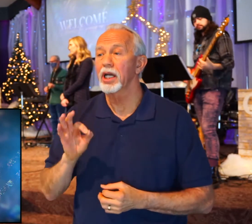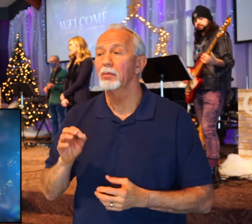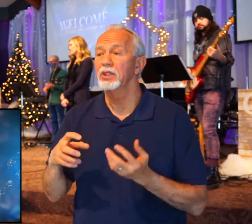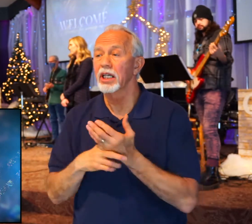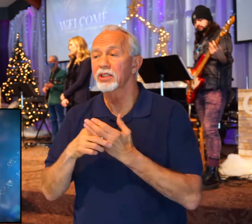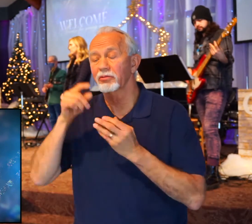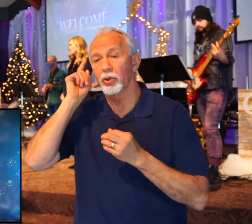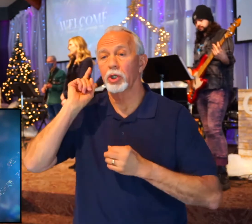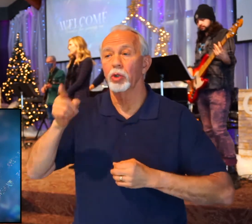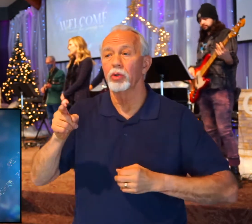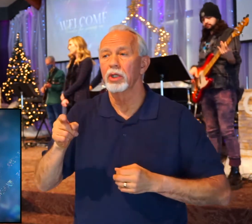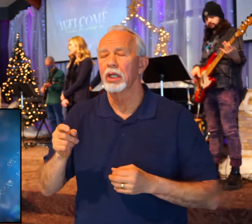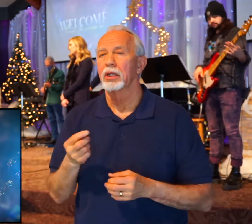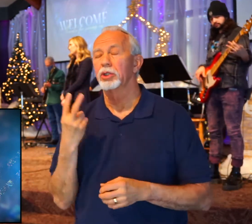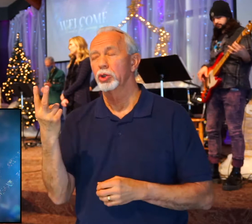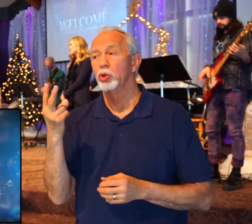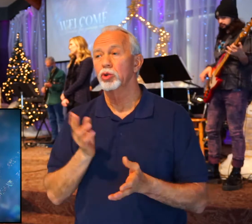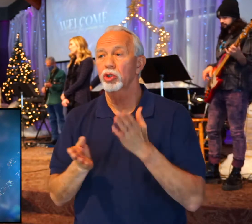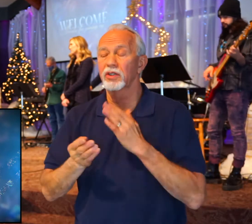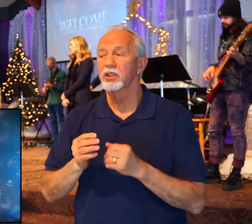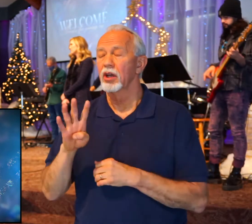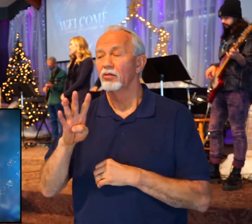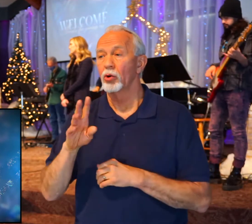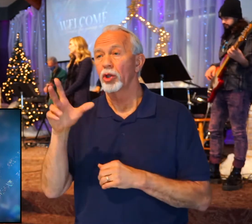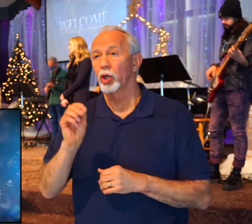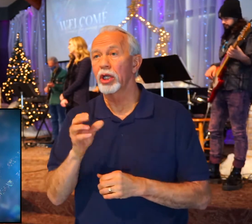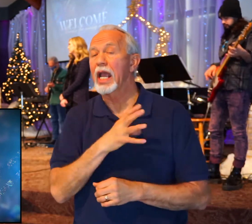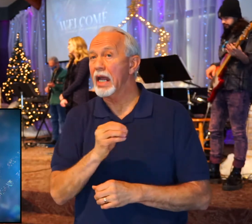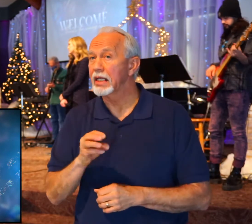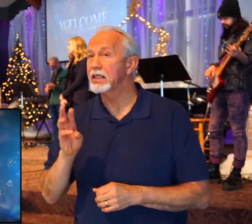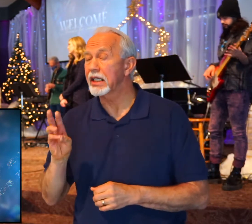year, 4:30 and 6:30. We'll also be live